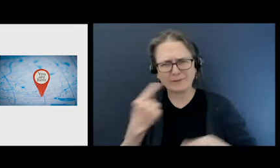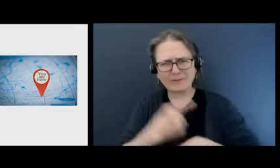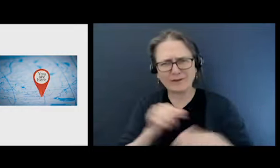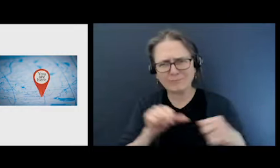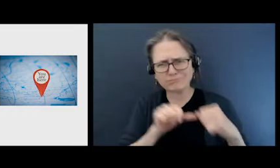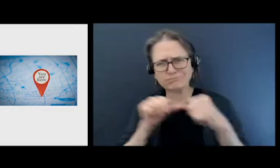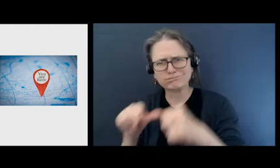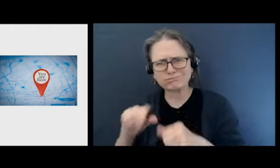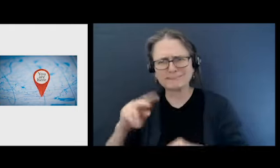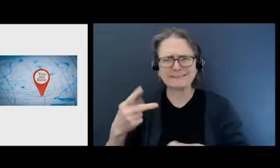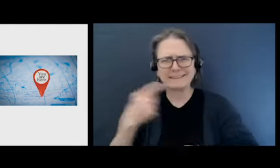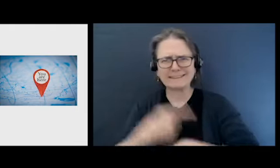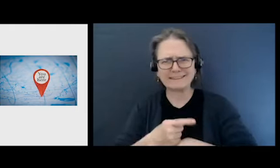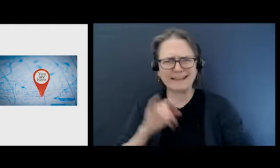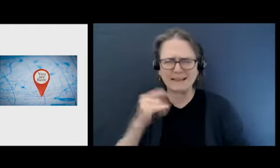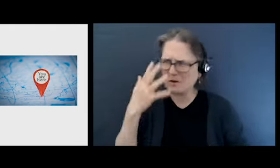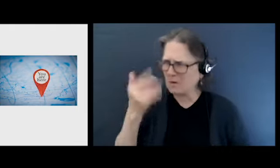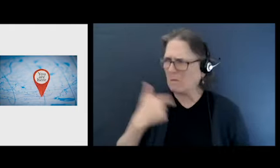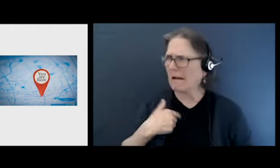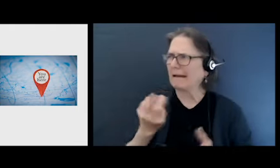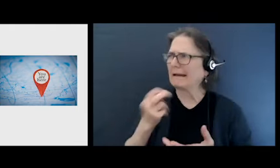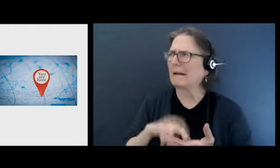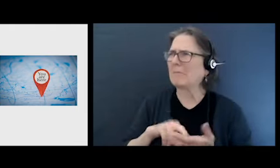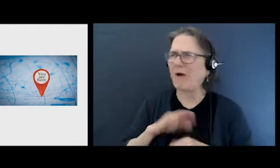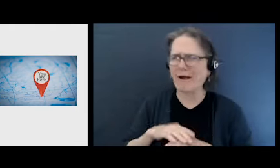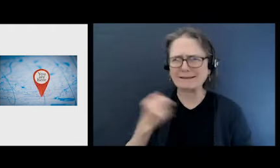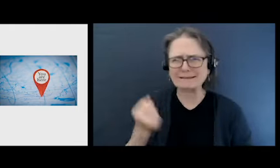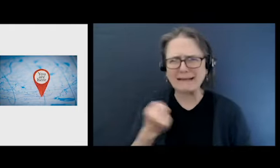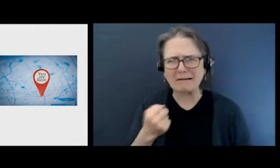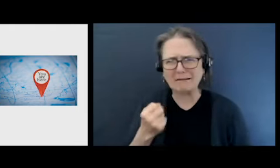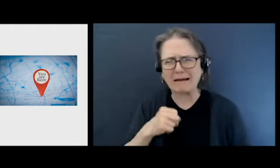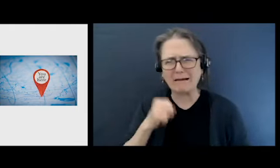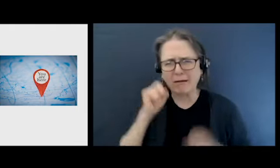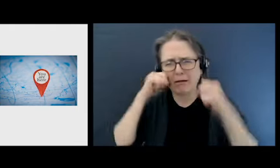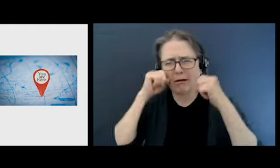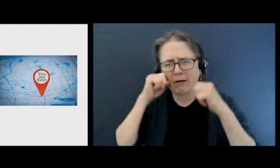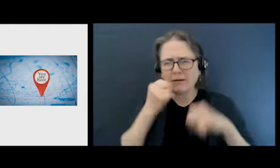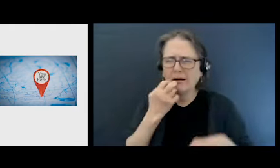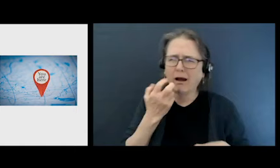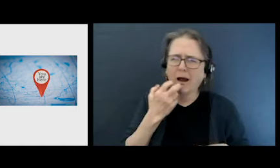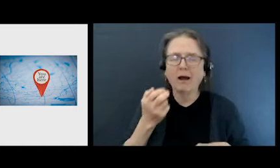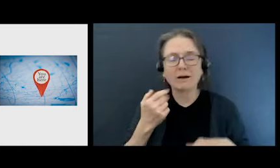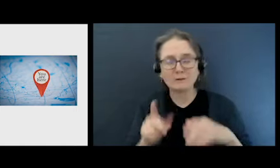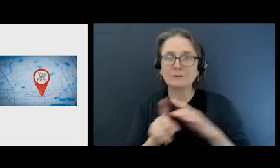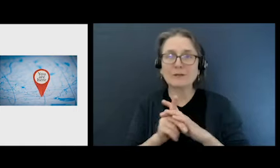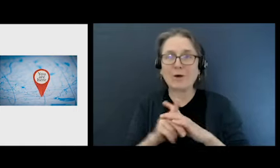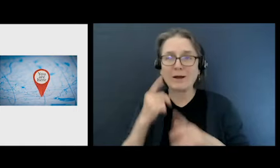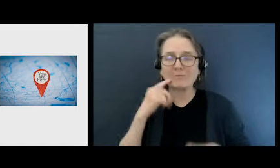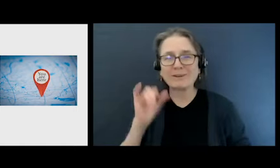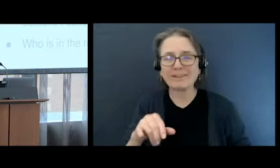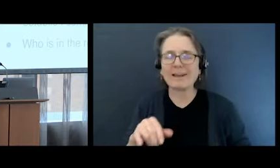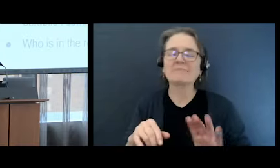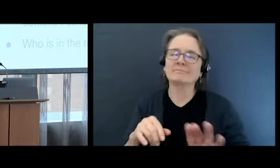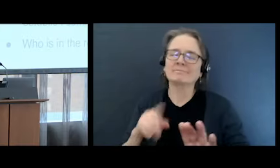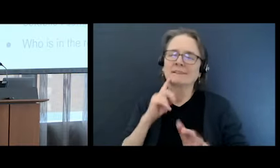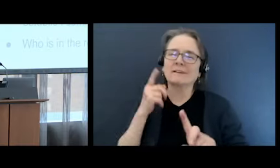got up on a Saturday and showed up, I just wanted us to sort of reclaim our space because we left on such